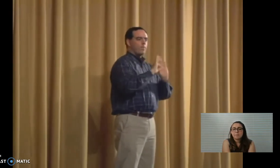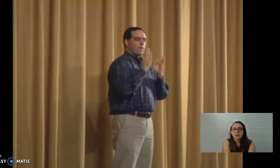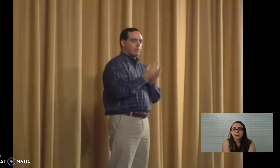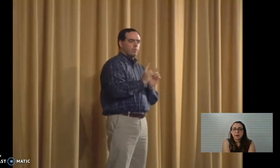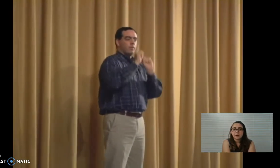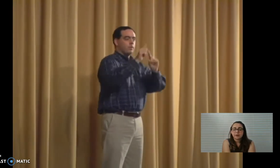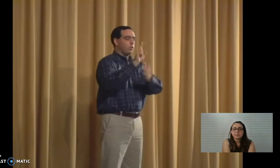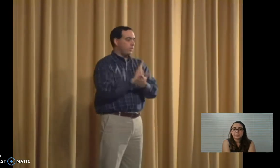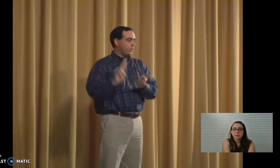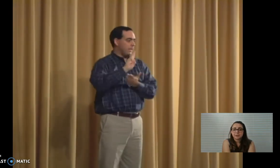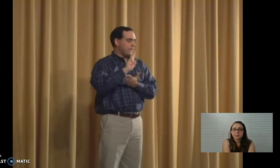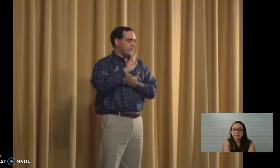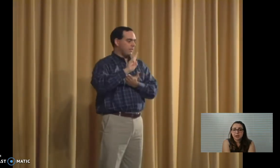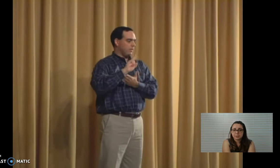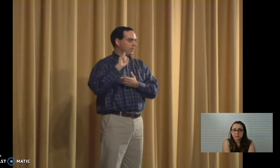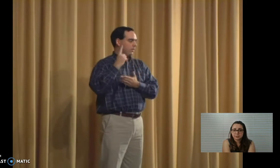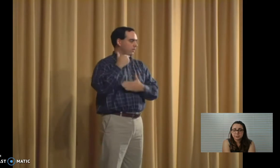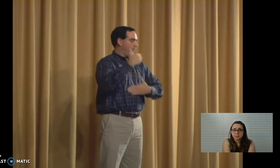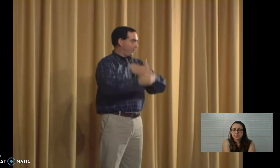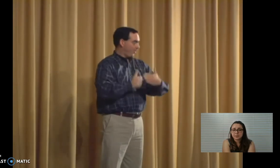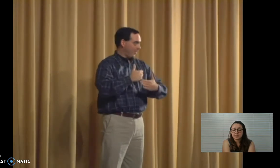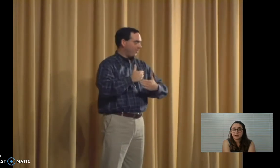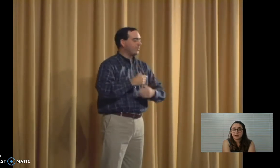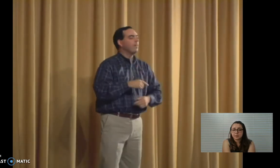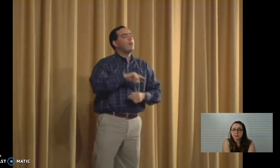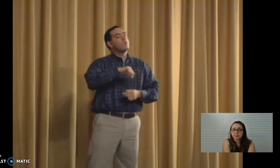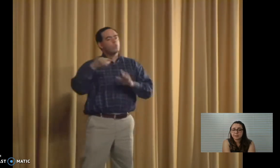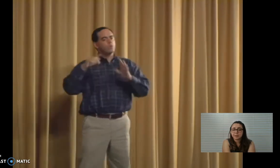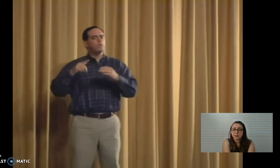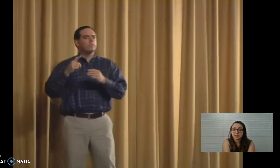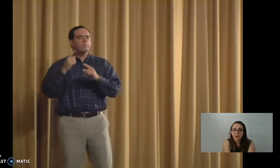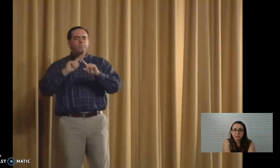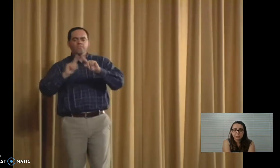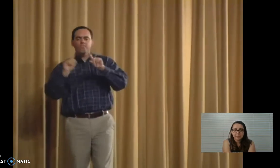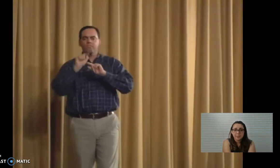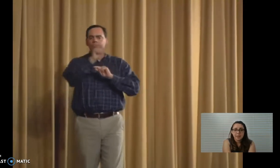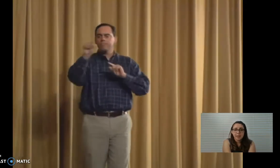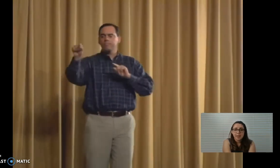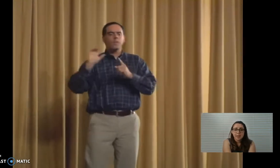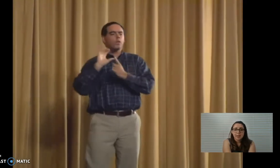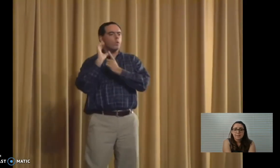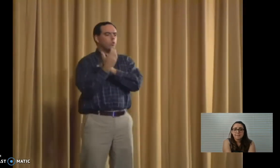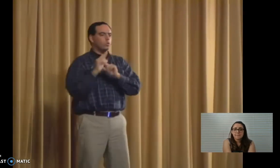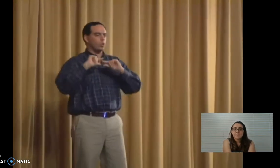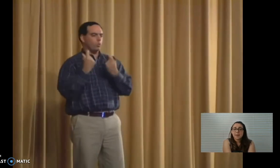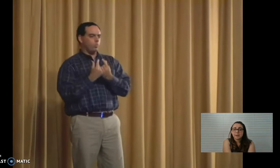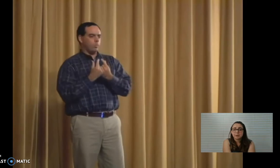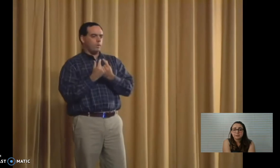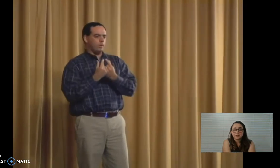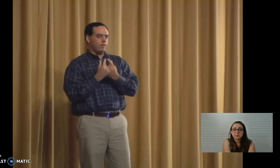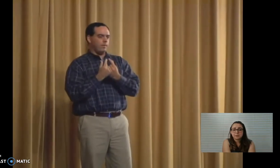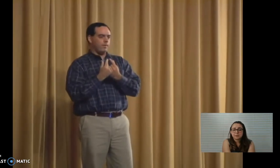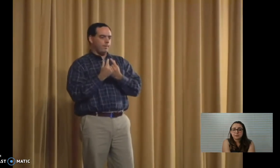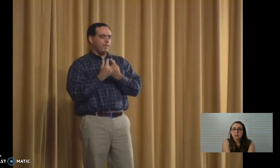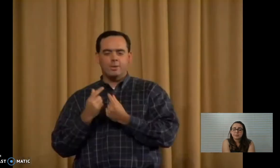So many are first generation college students, which means that they're the first in their family to go to college. Many are